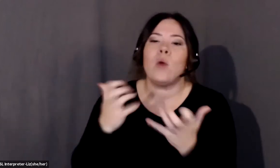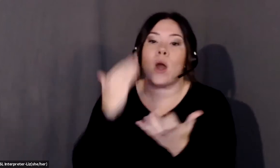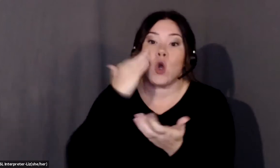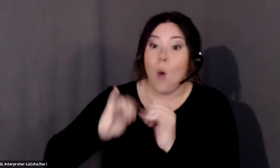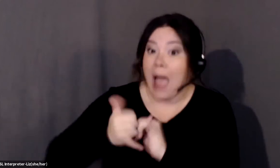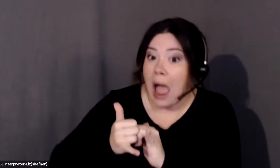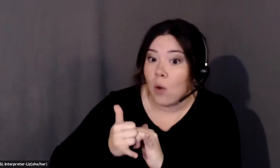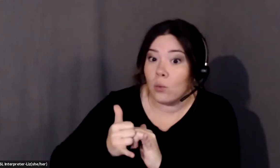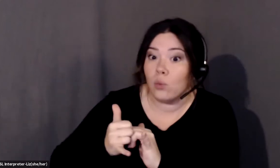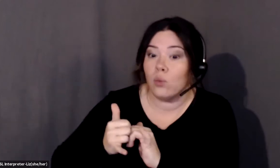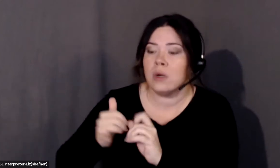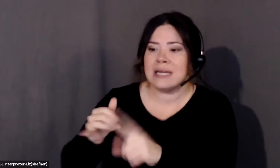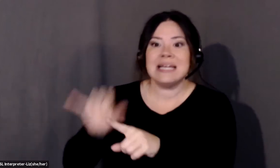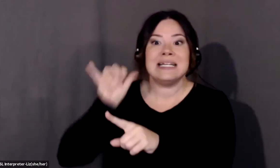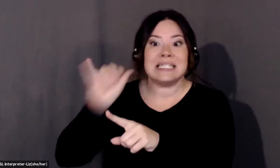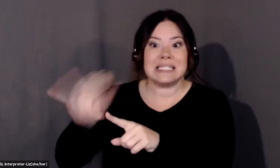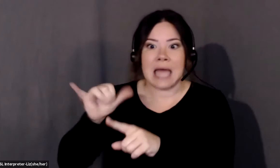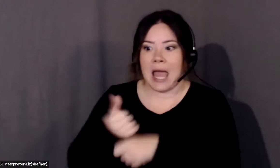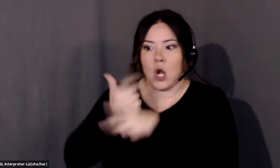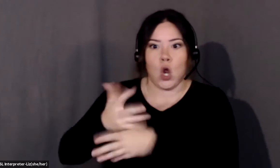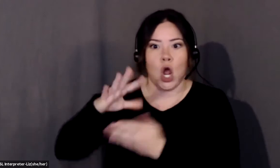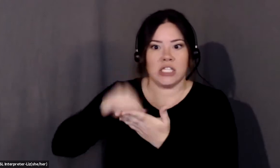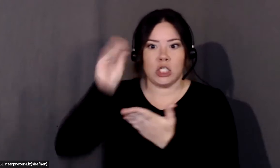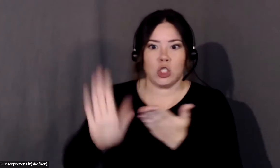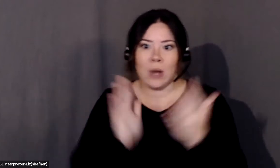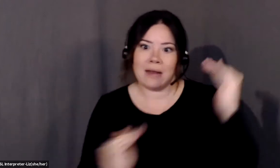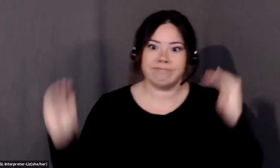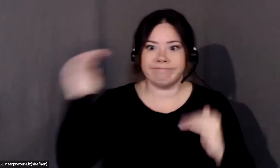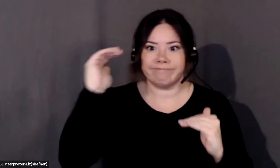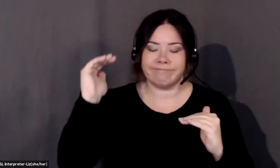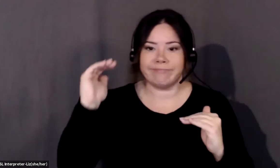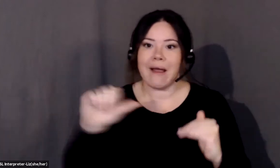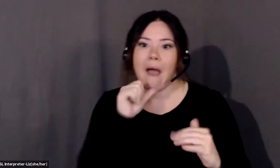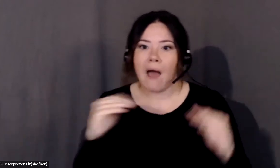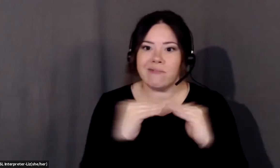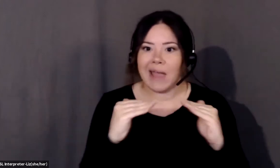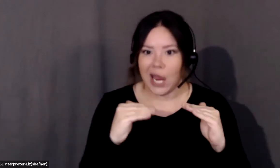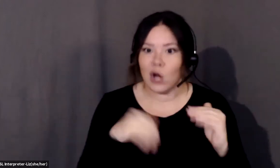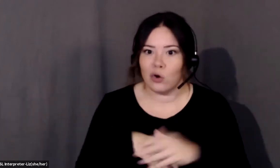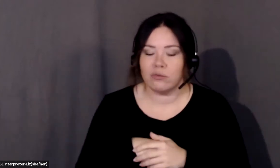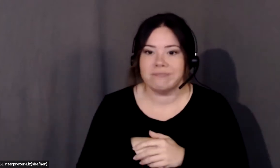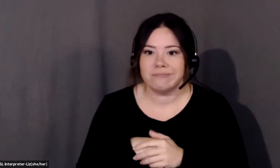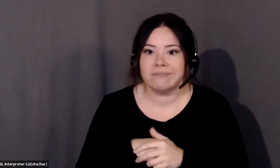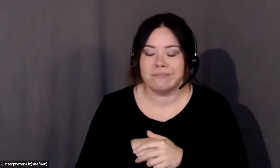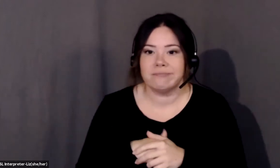is, actually exceeds equal access by giving an unfair edge.